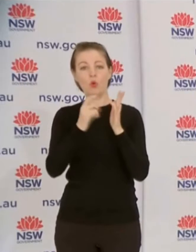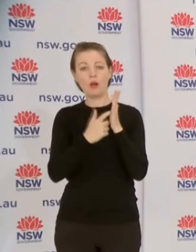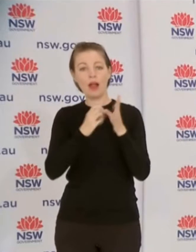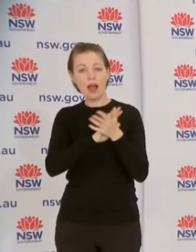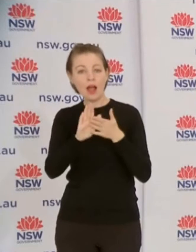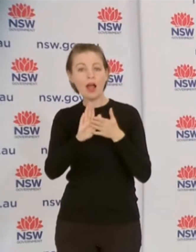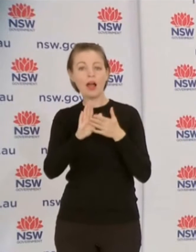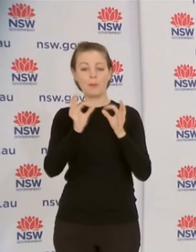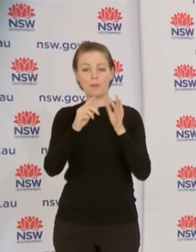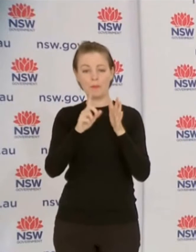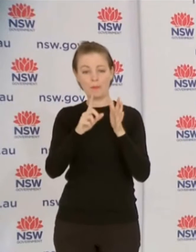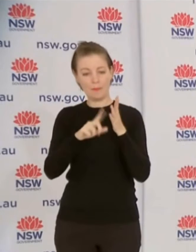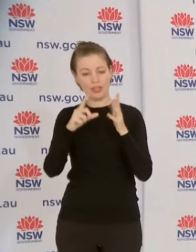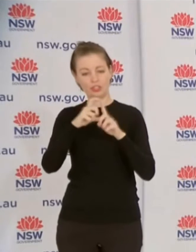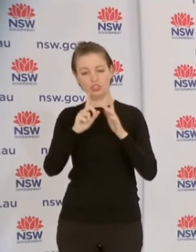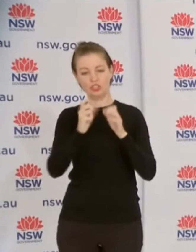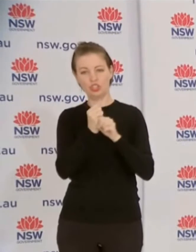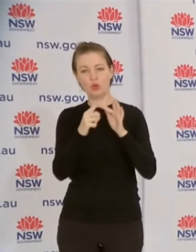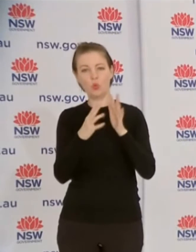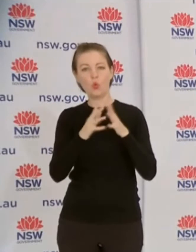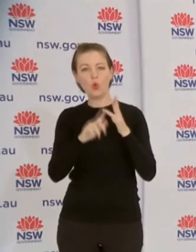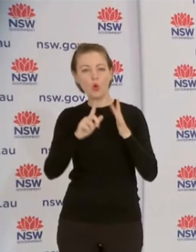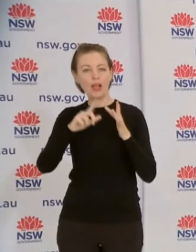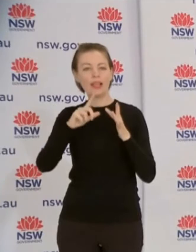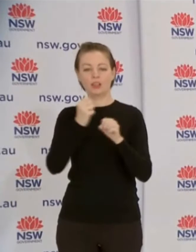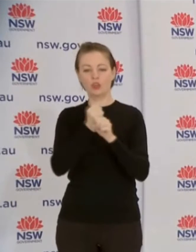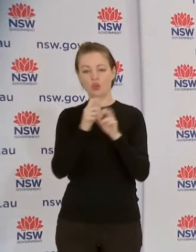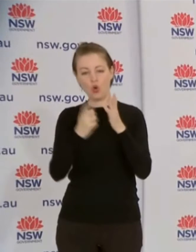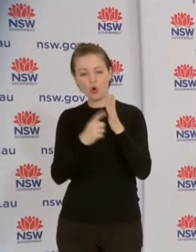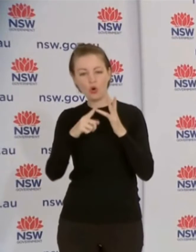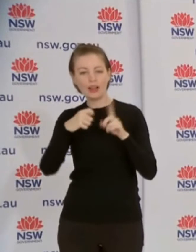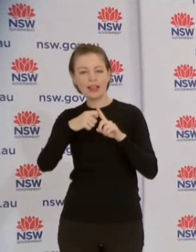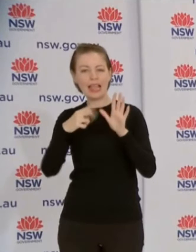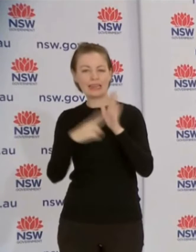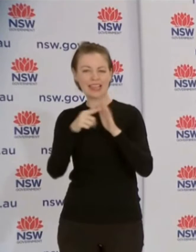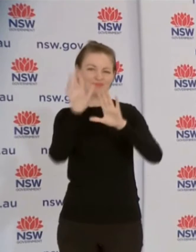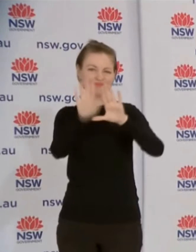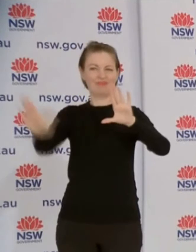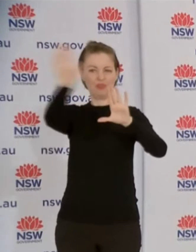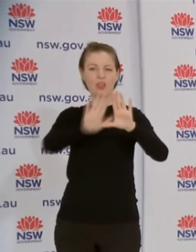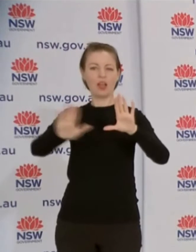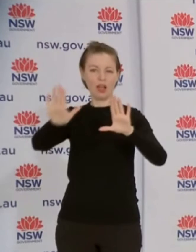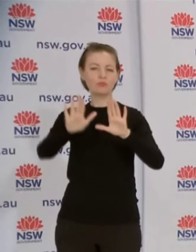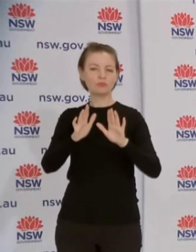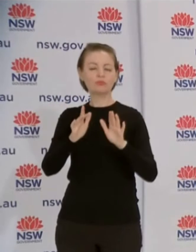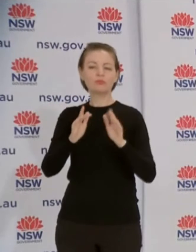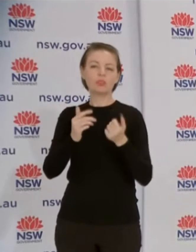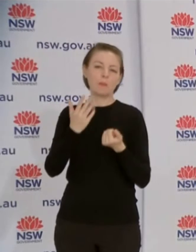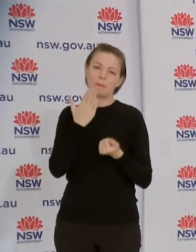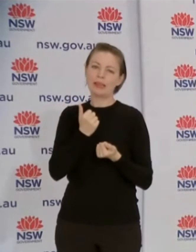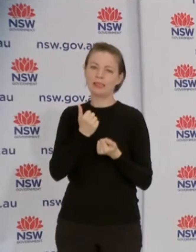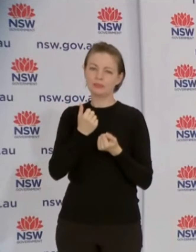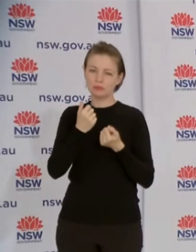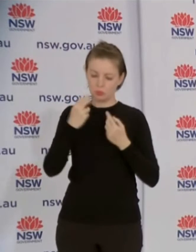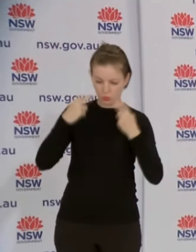Remo, Budgewoi, Lake Haven, Gorokan are asked to continue to maintain COVID-safe behaviours, and if anyone